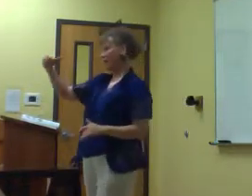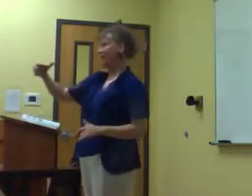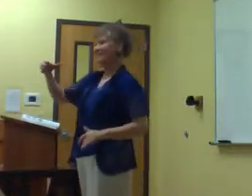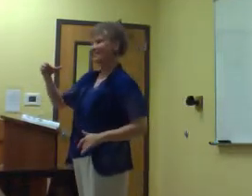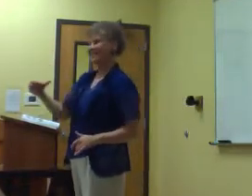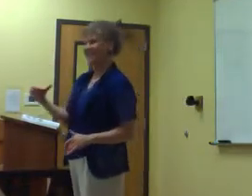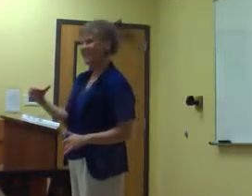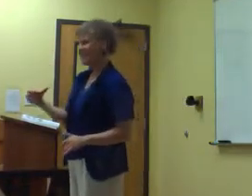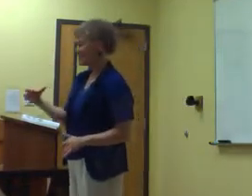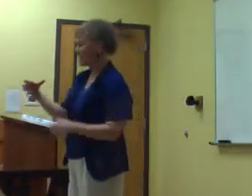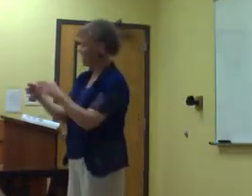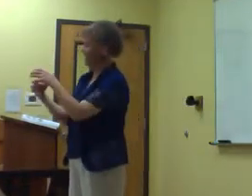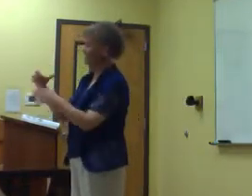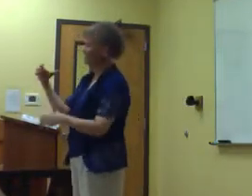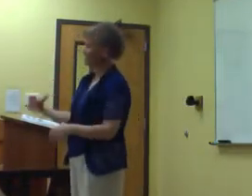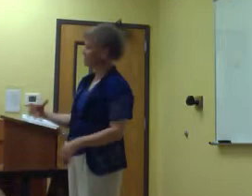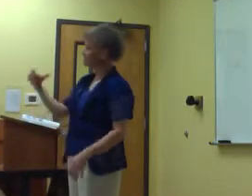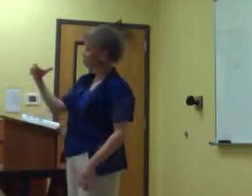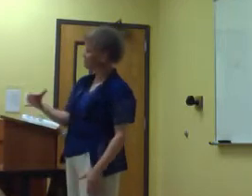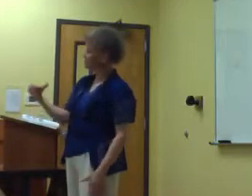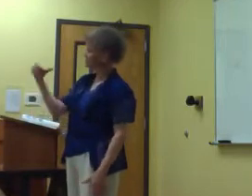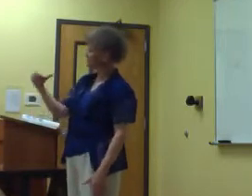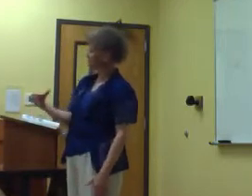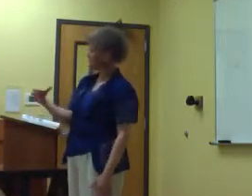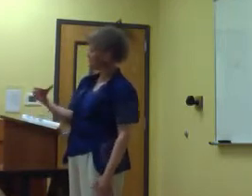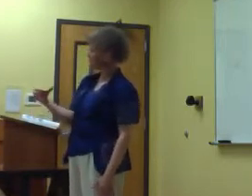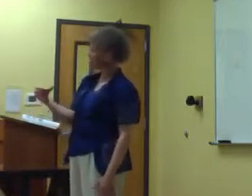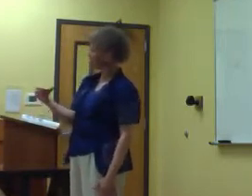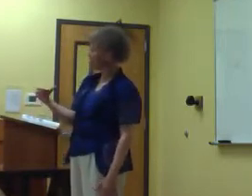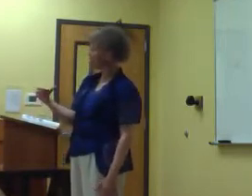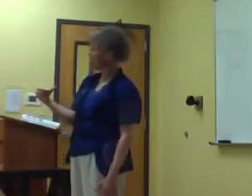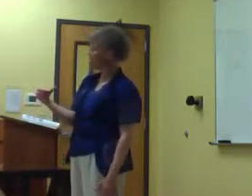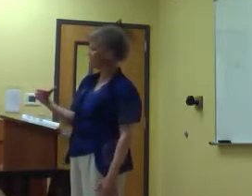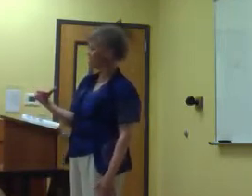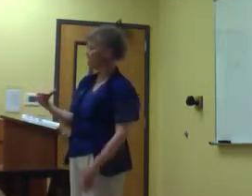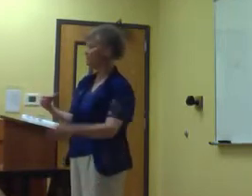a C, like a cylinder, all right, with your non-dominant hand.